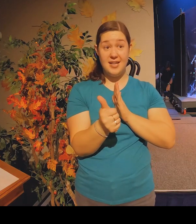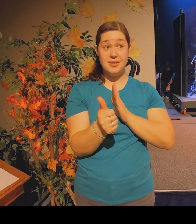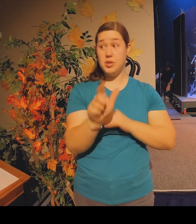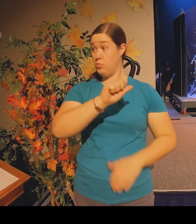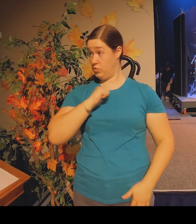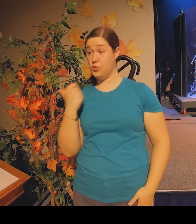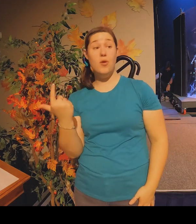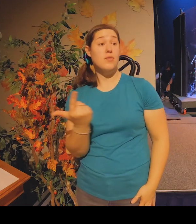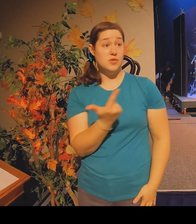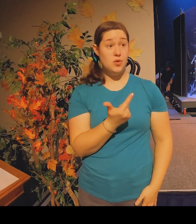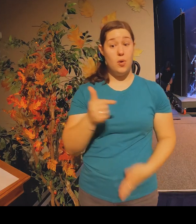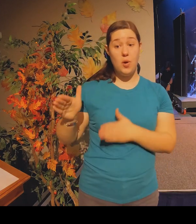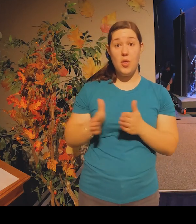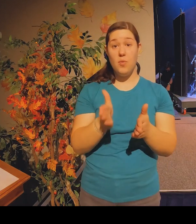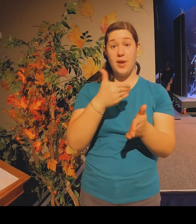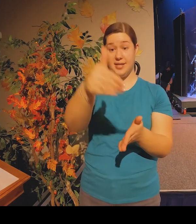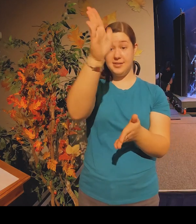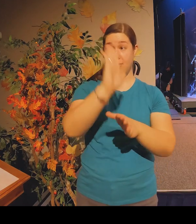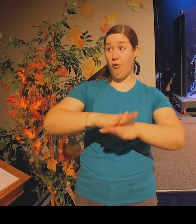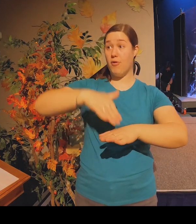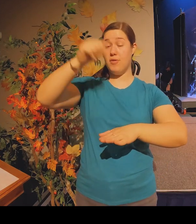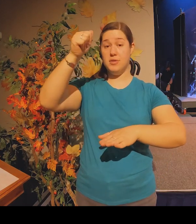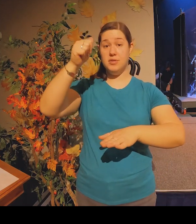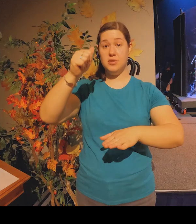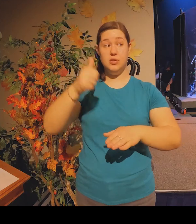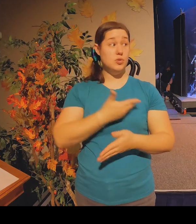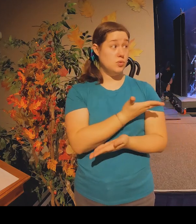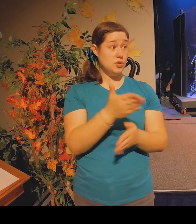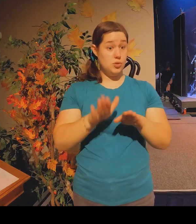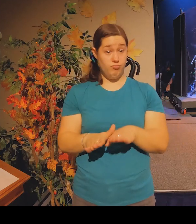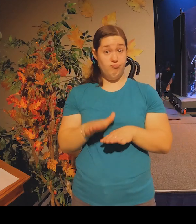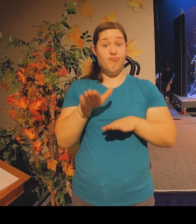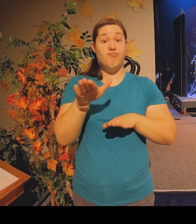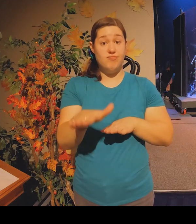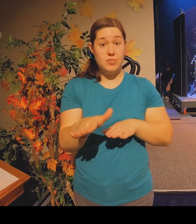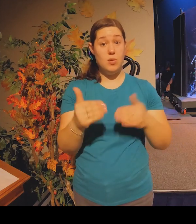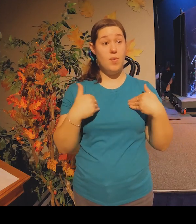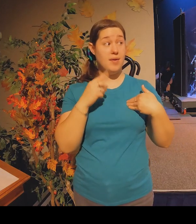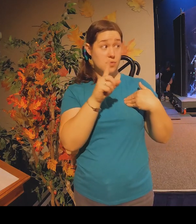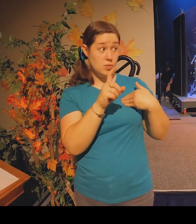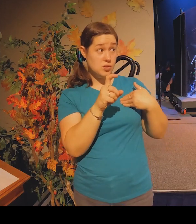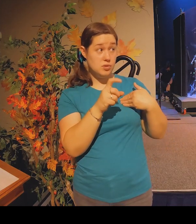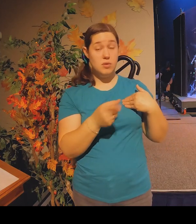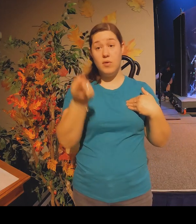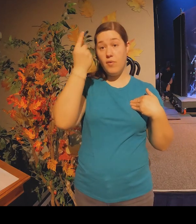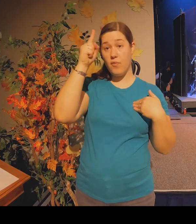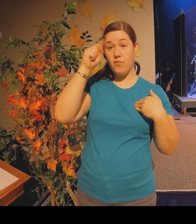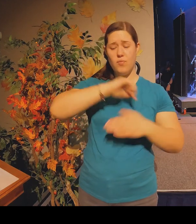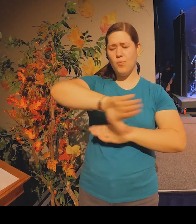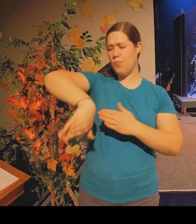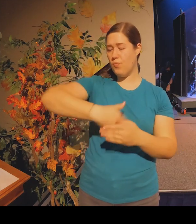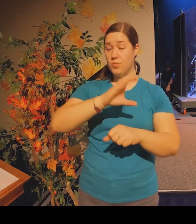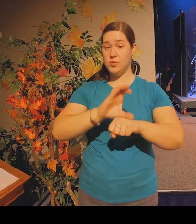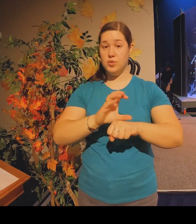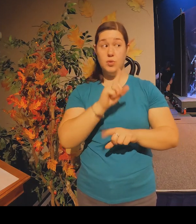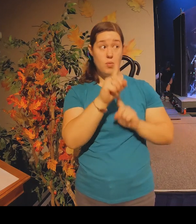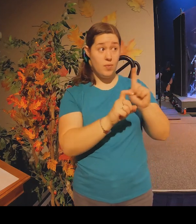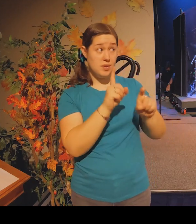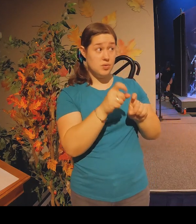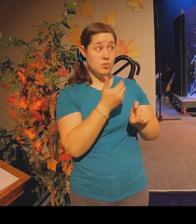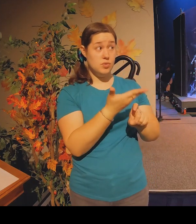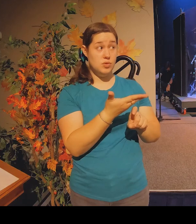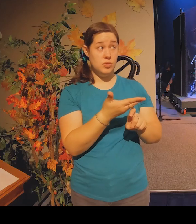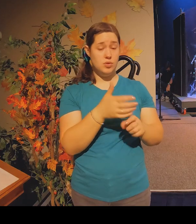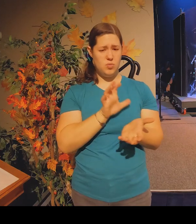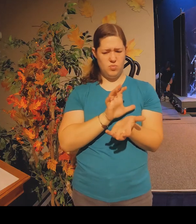God calls us. And so as you take this step, we have these questions for you. On behalf of the whole church, we ask you, do you